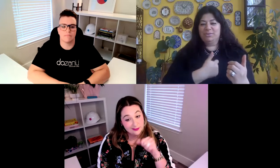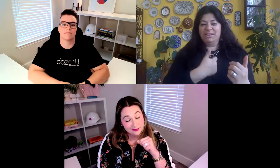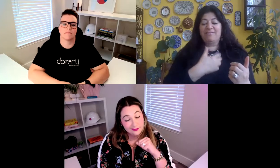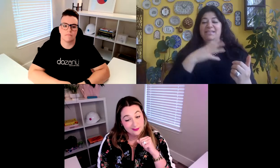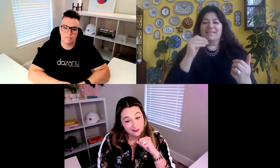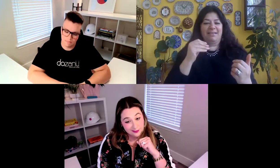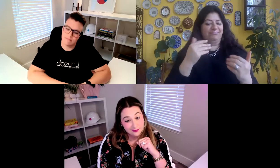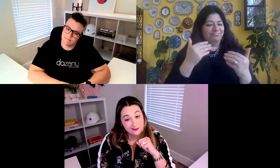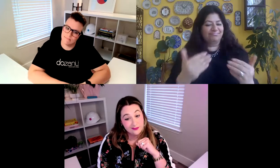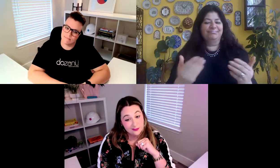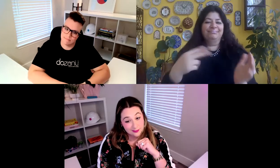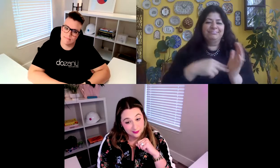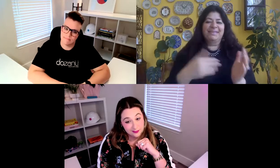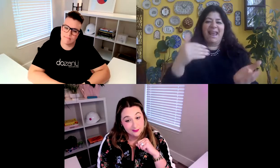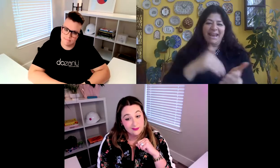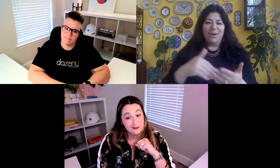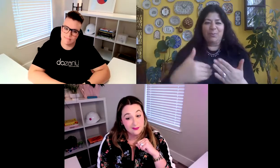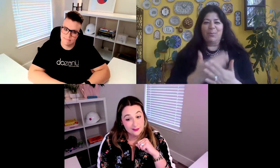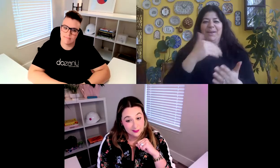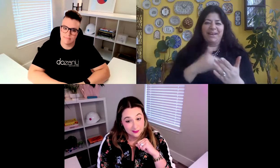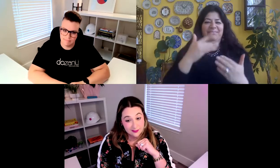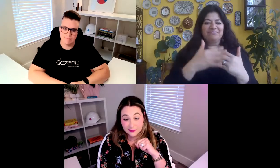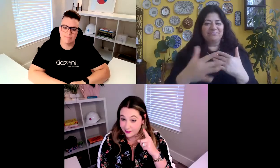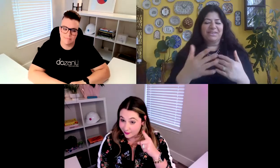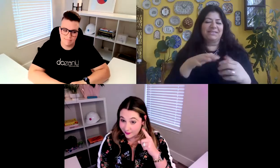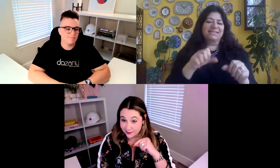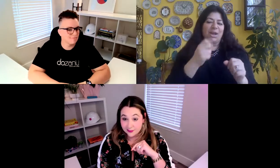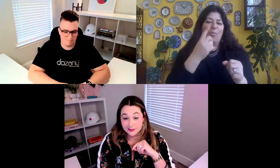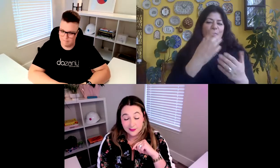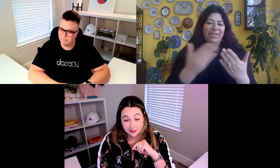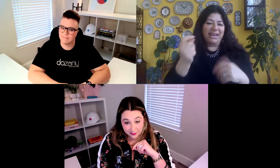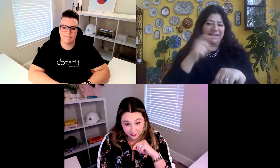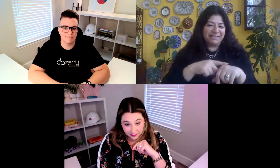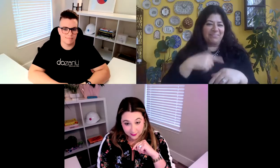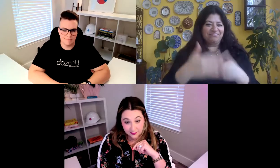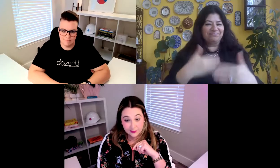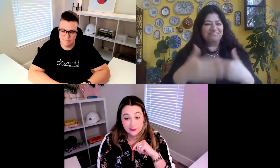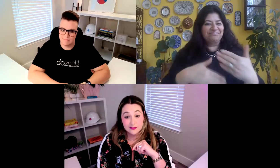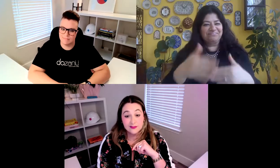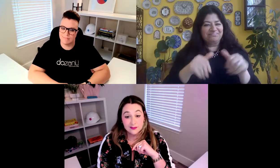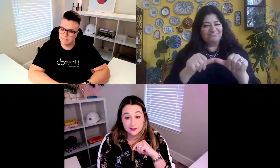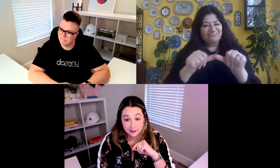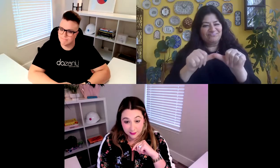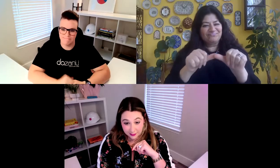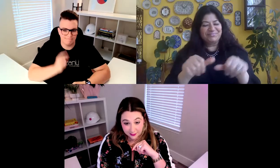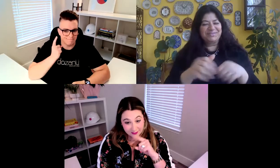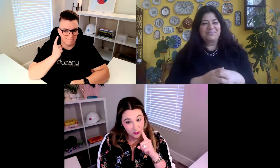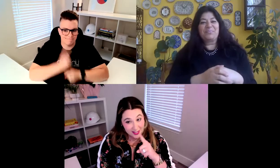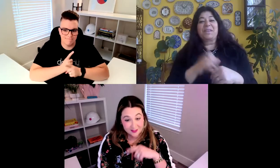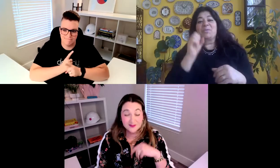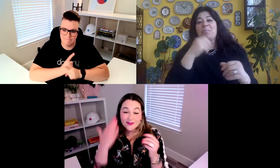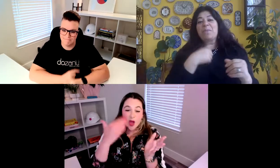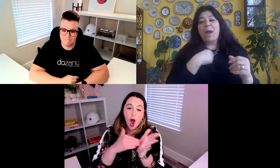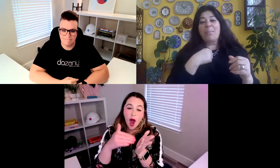we recognize ourselves and we have to notice it and keep going on. We can't let it stop us. We just take it one